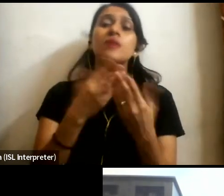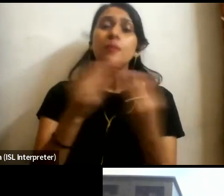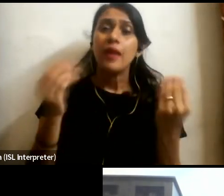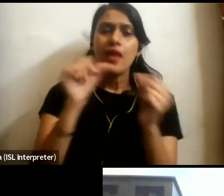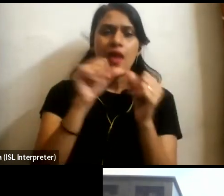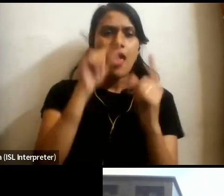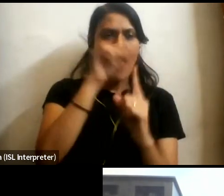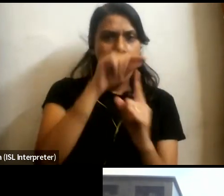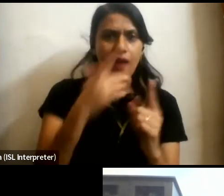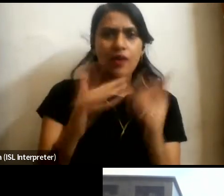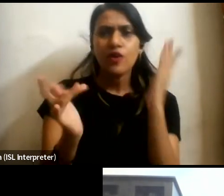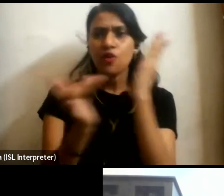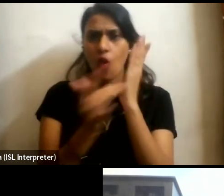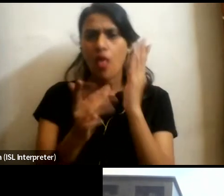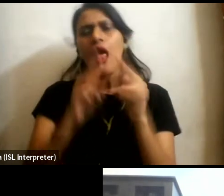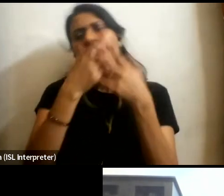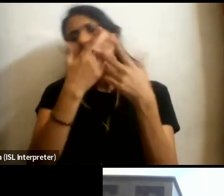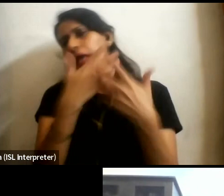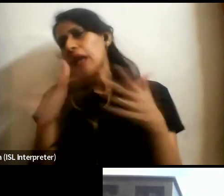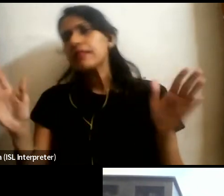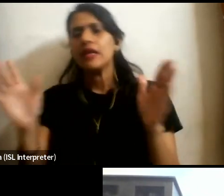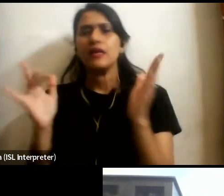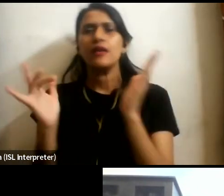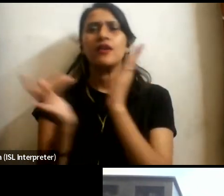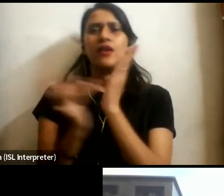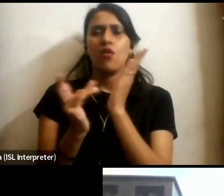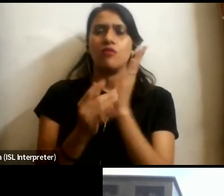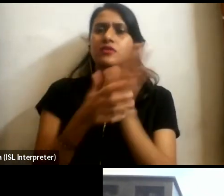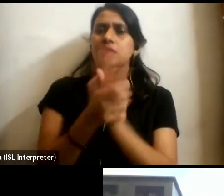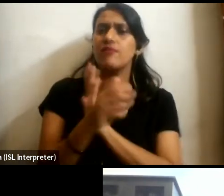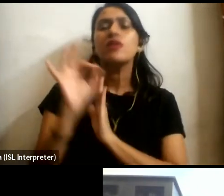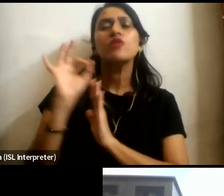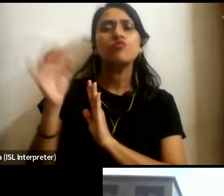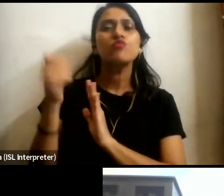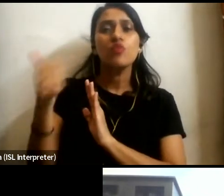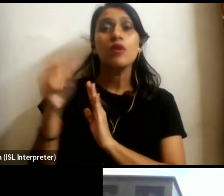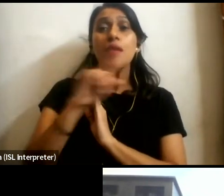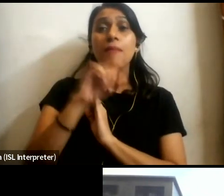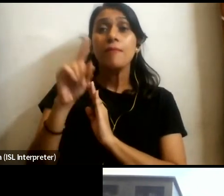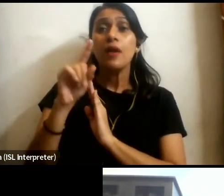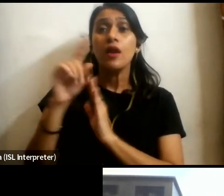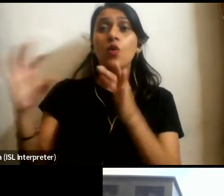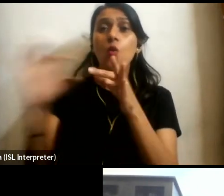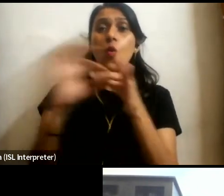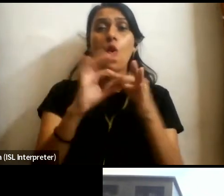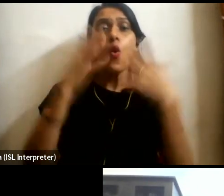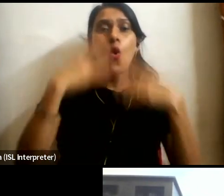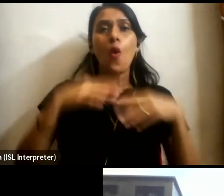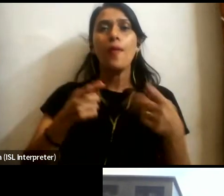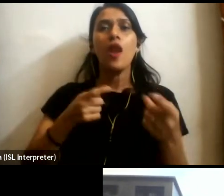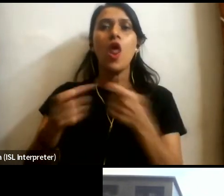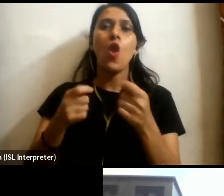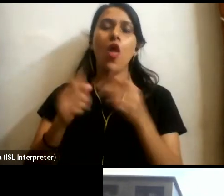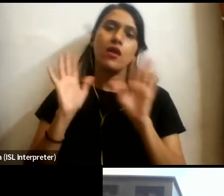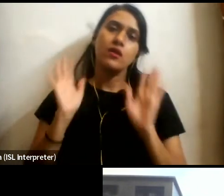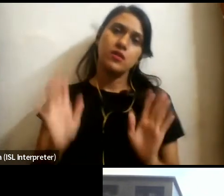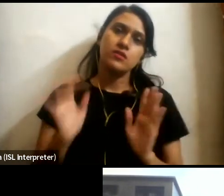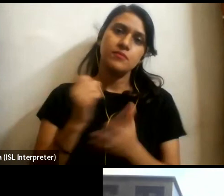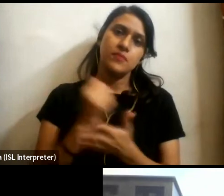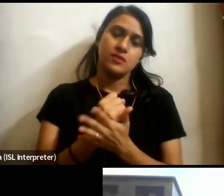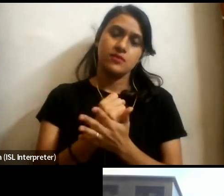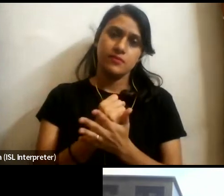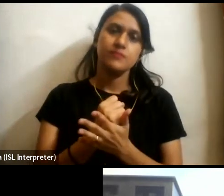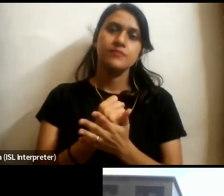technological efficiencies. That's fine, but it should be subject to human override. Having said that, on